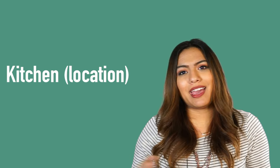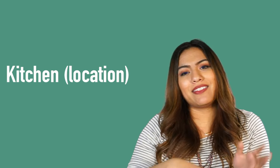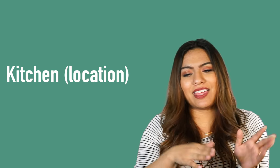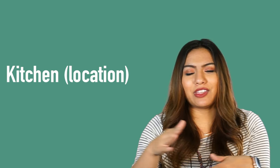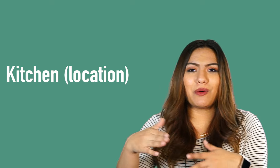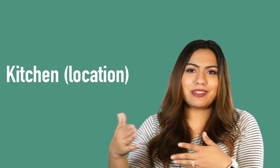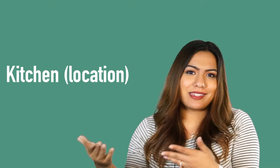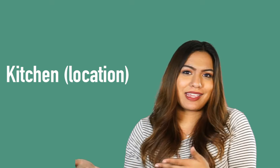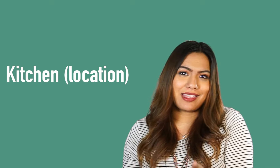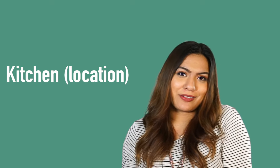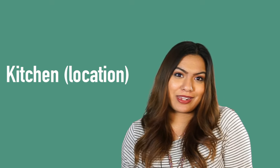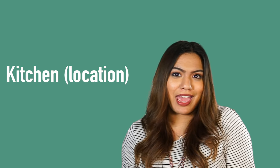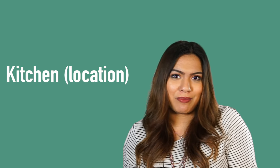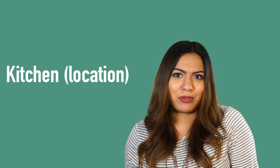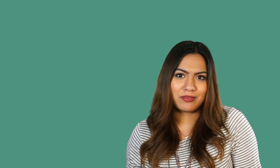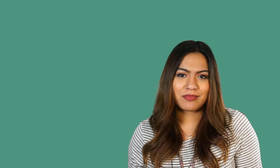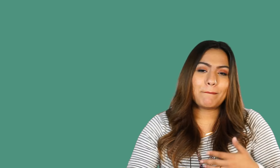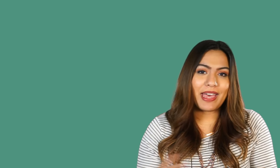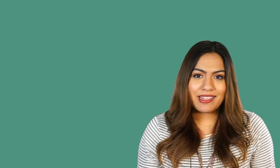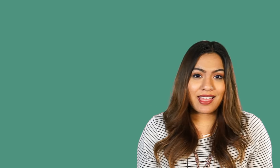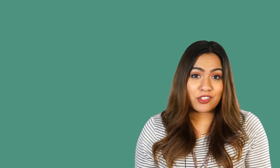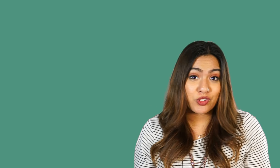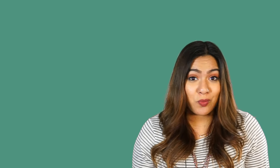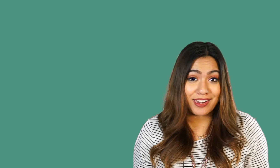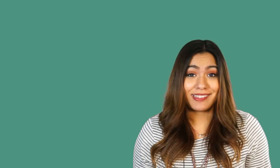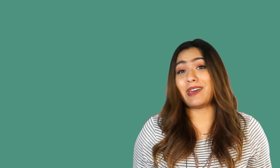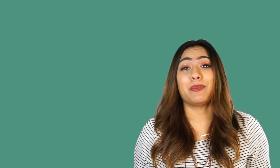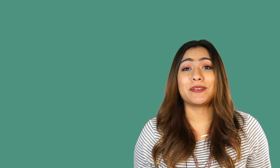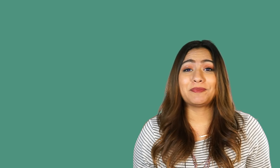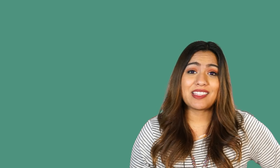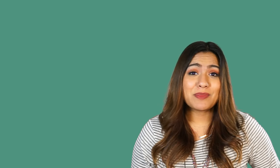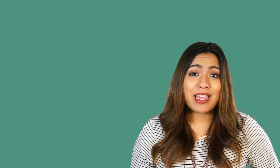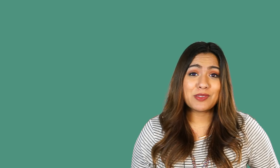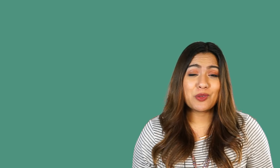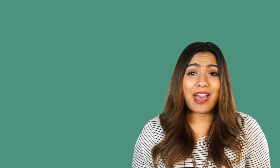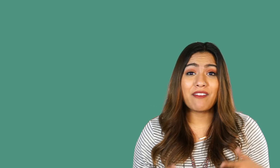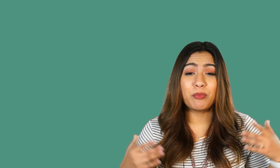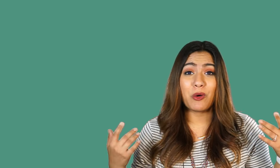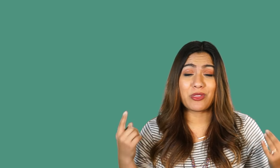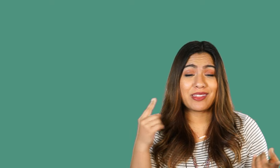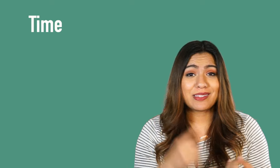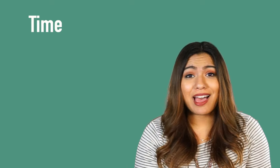and then go on to say that there's an apple. But that's just one example. Sometimes you have both